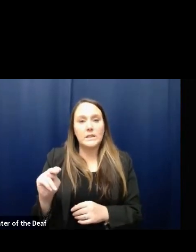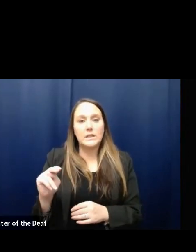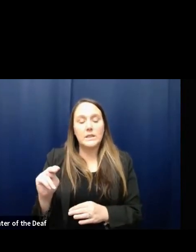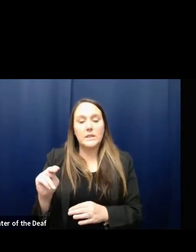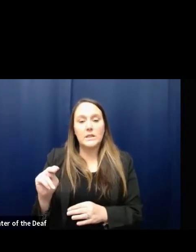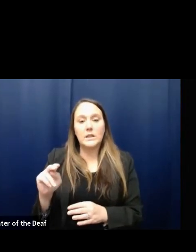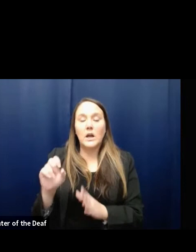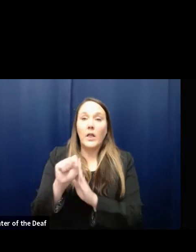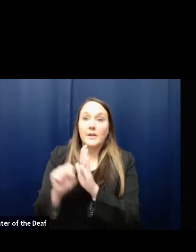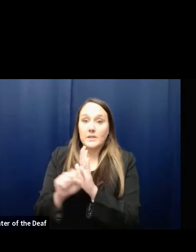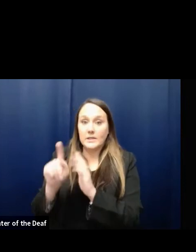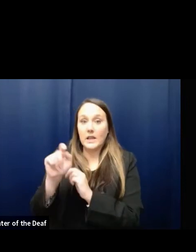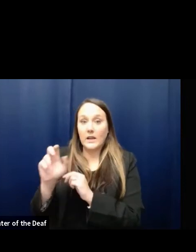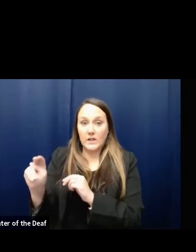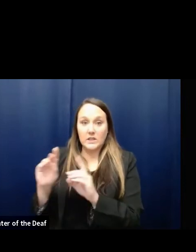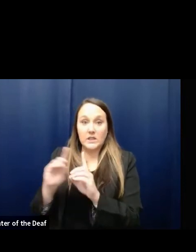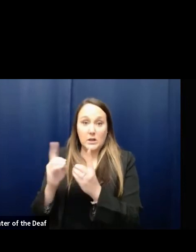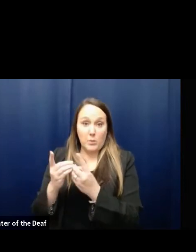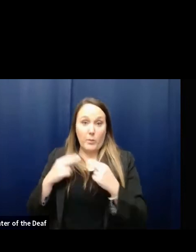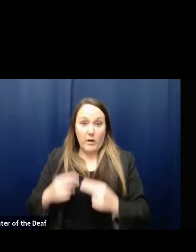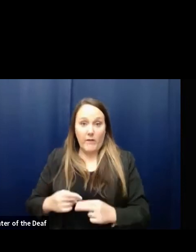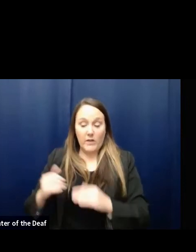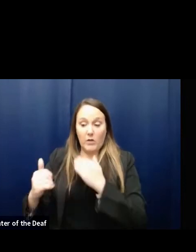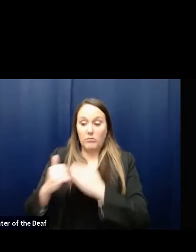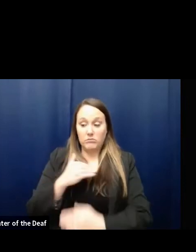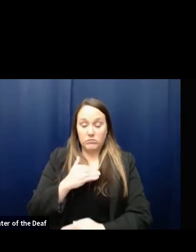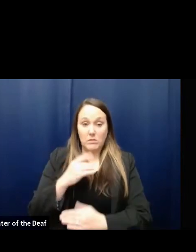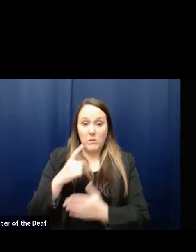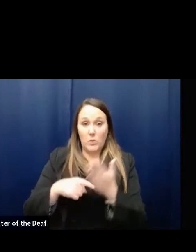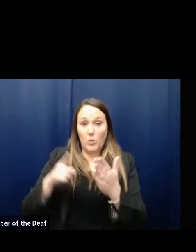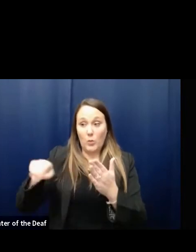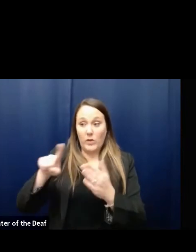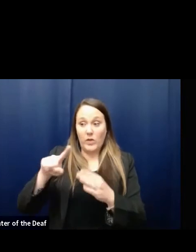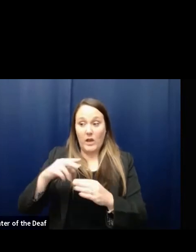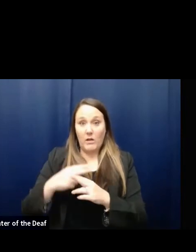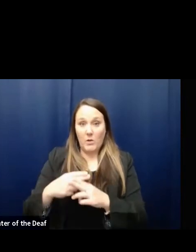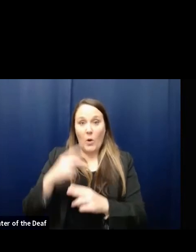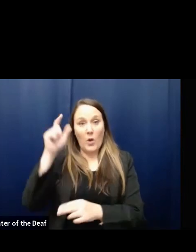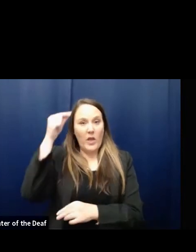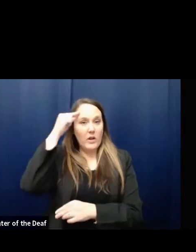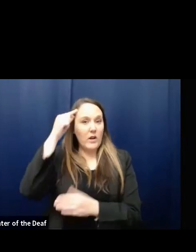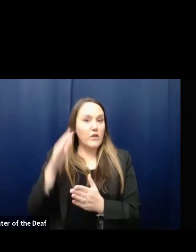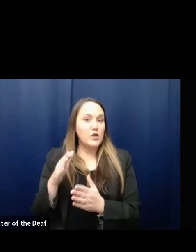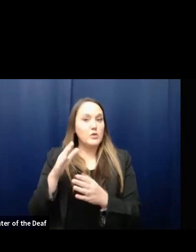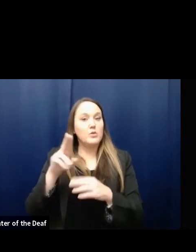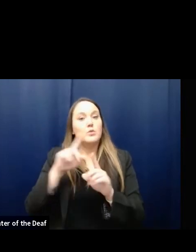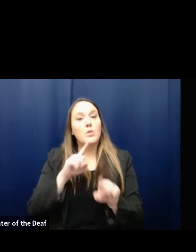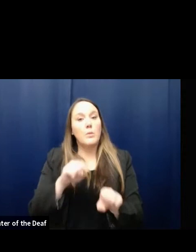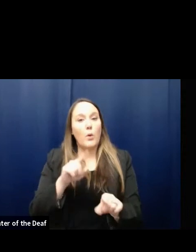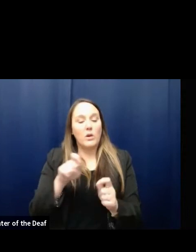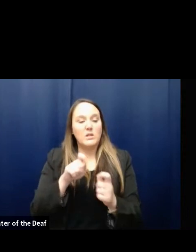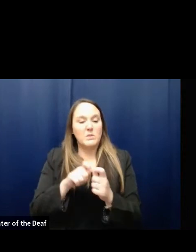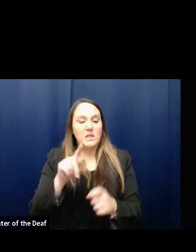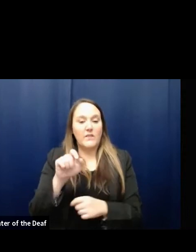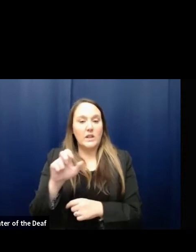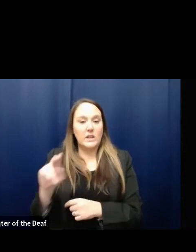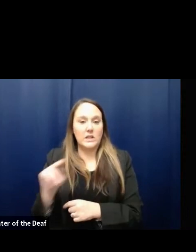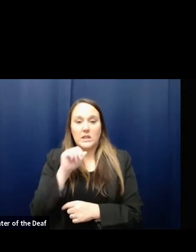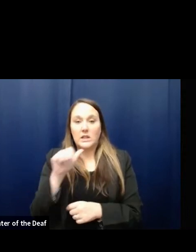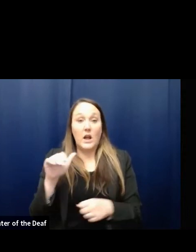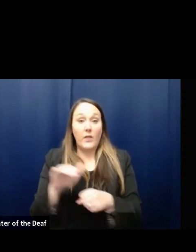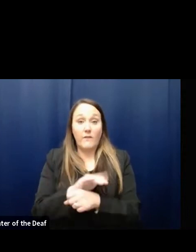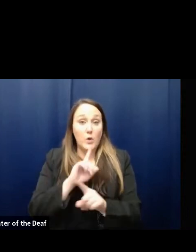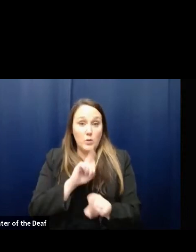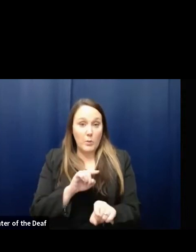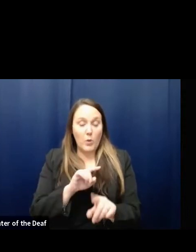Tennessee, the state of Tennessee, the Department of Health is sending us what they're calling the governor's report specific to Tennessee. It's not the whole White House report. That was shared with